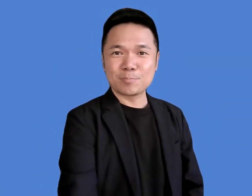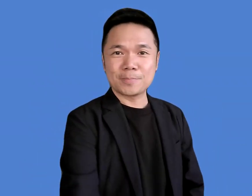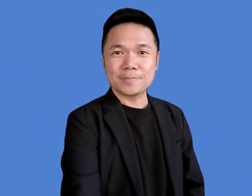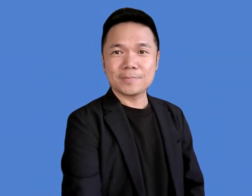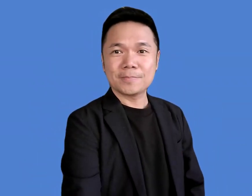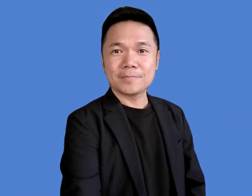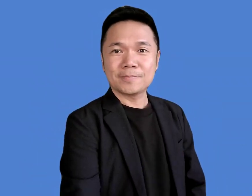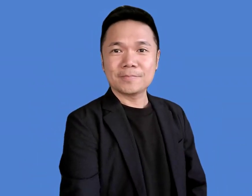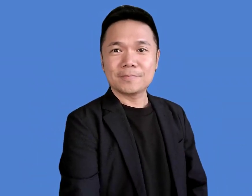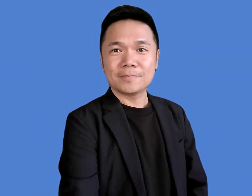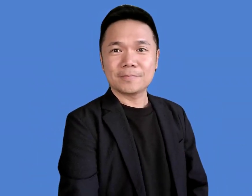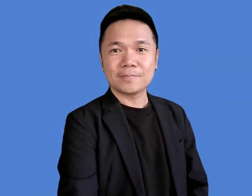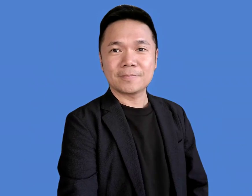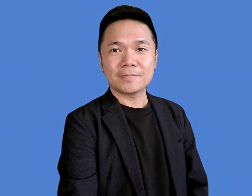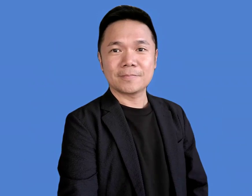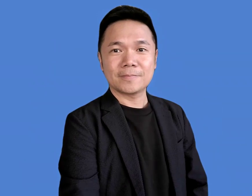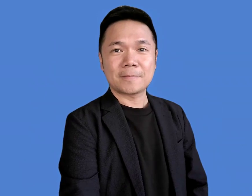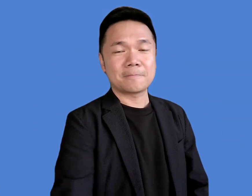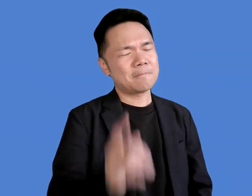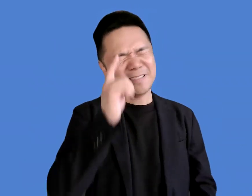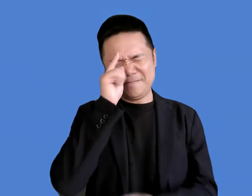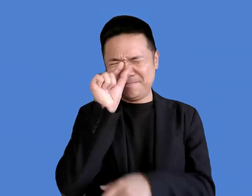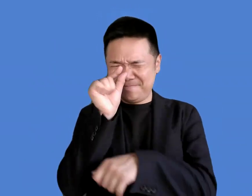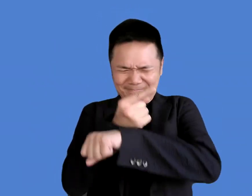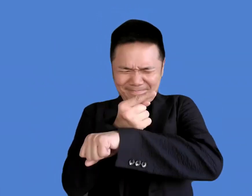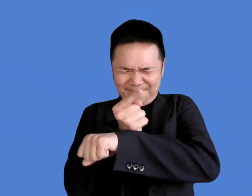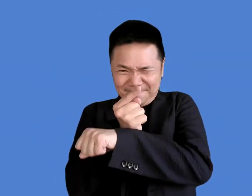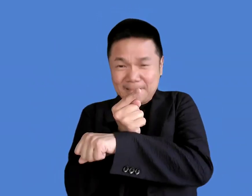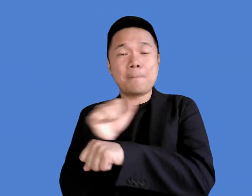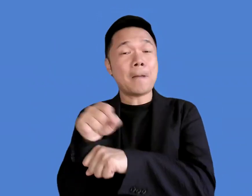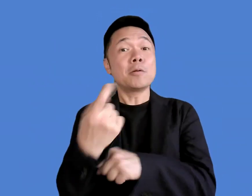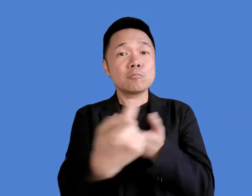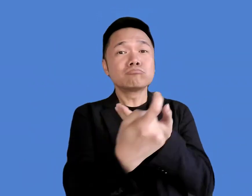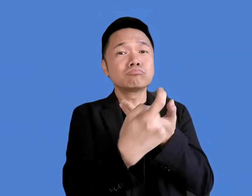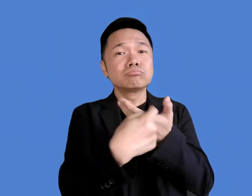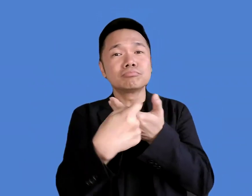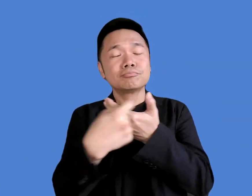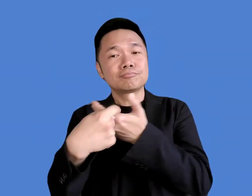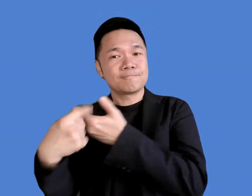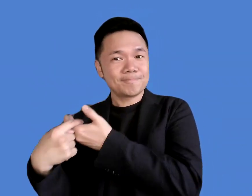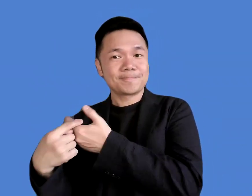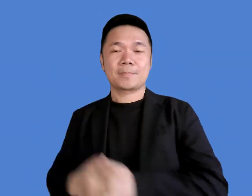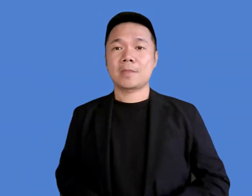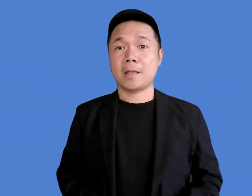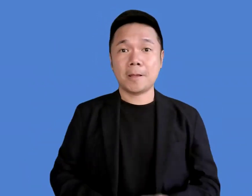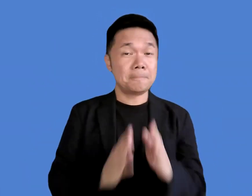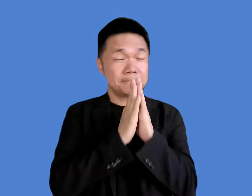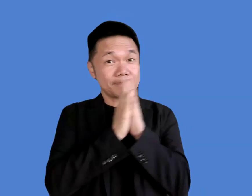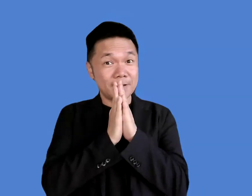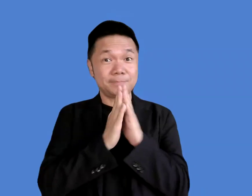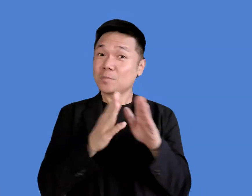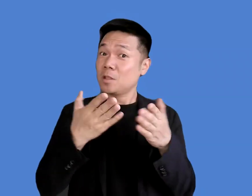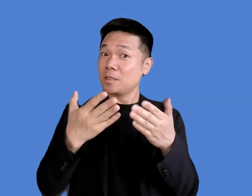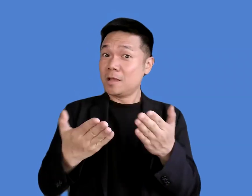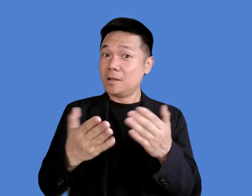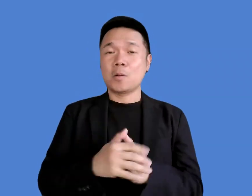I know we're a little bit over time, but we are just going to let a few more people in. I just want to remind everyone today that